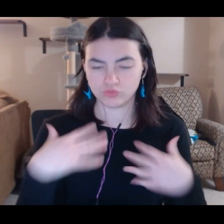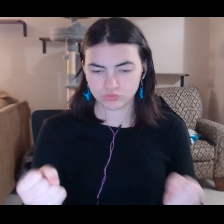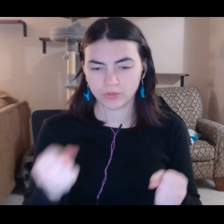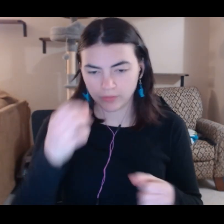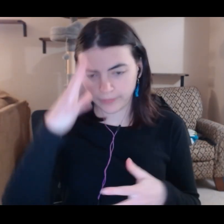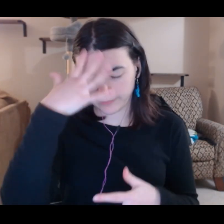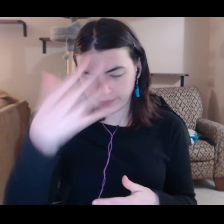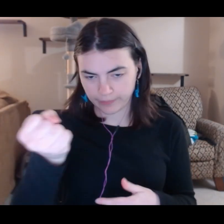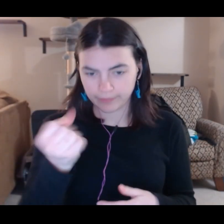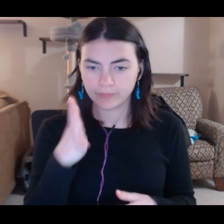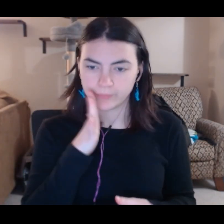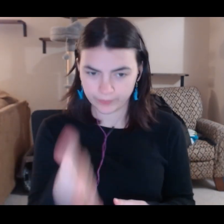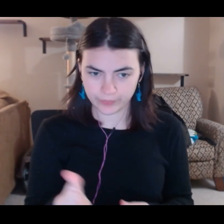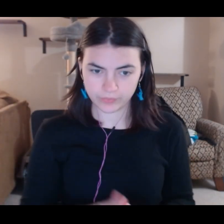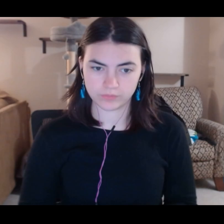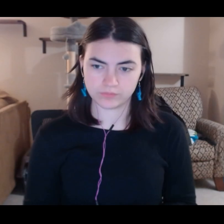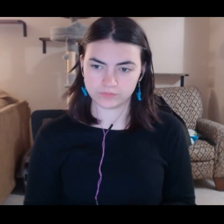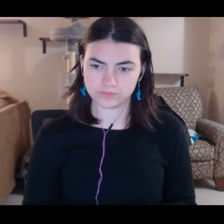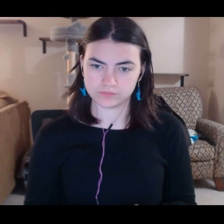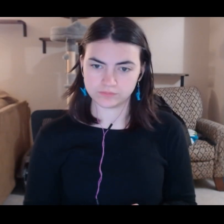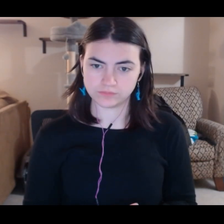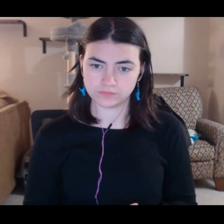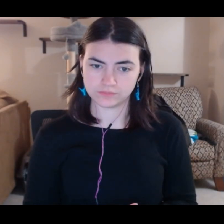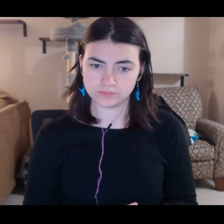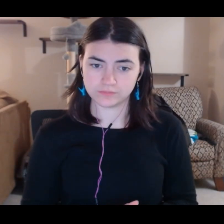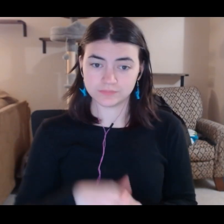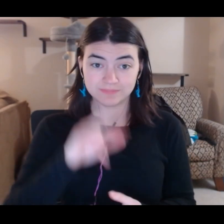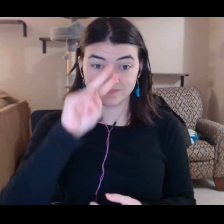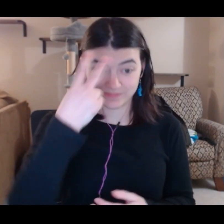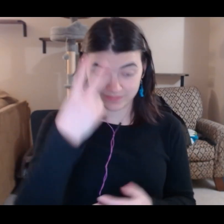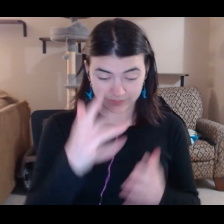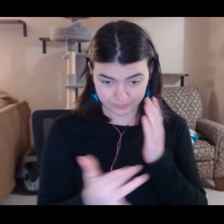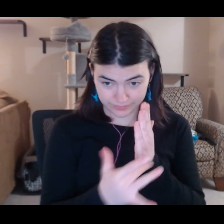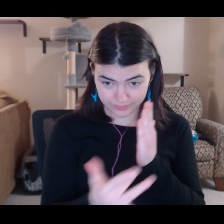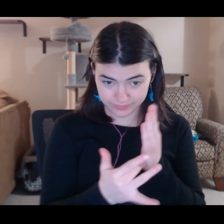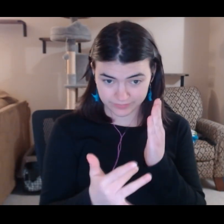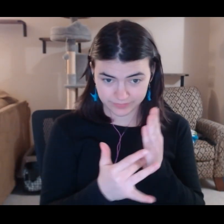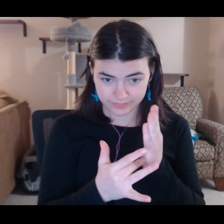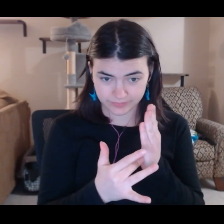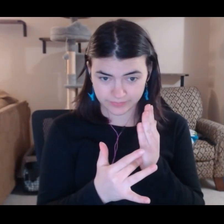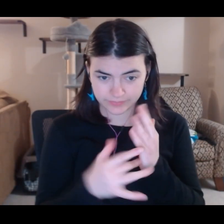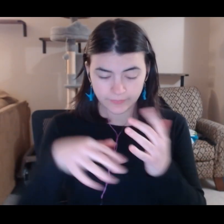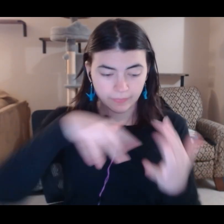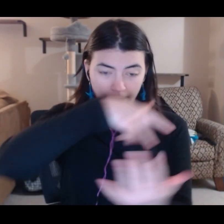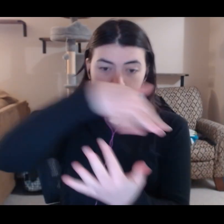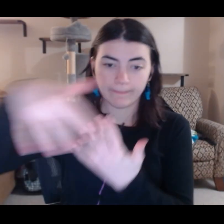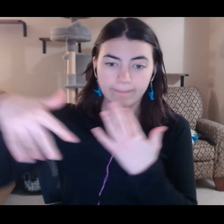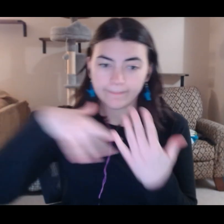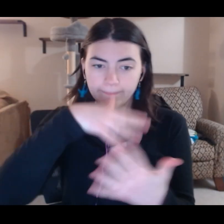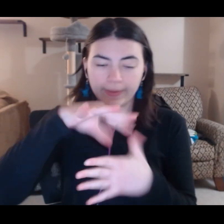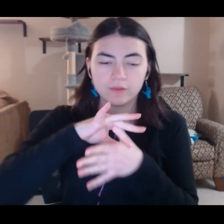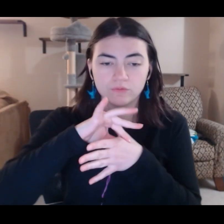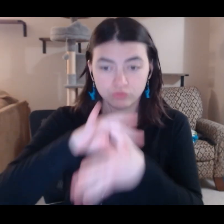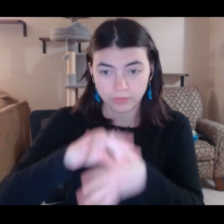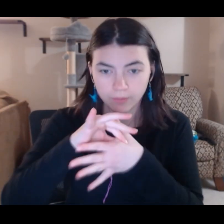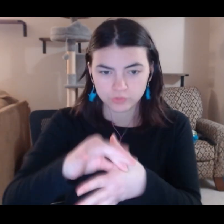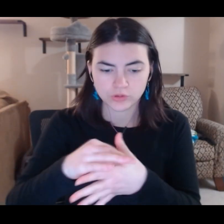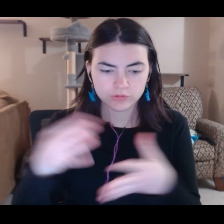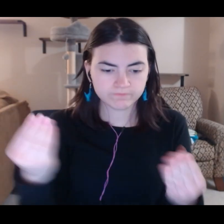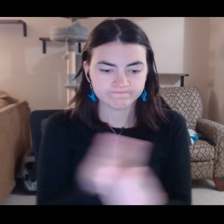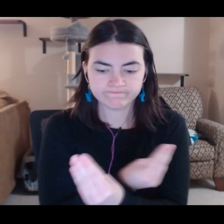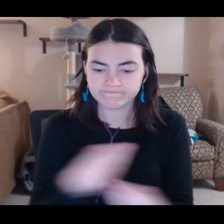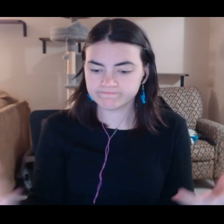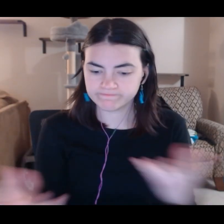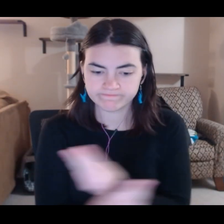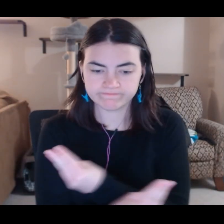to study, it's best to mix the deck with multiple subjects. Interleaving or mixing the concepts you focus on in a